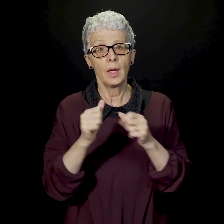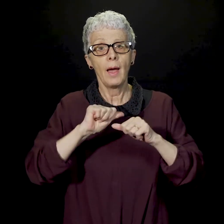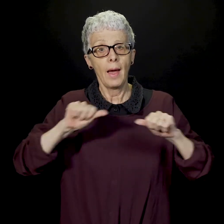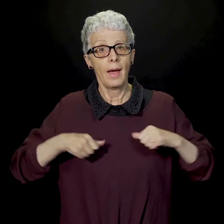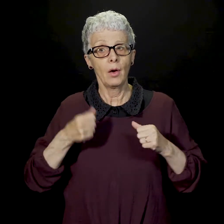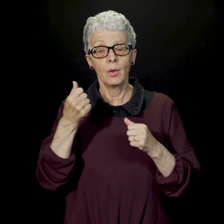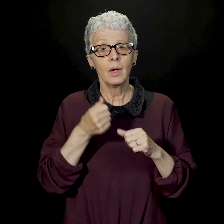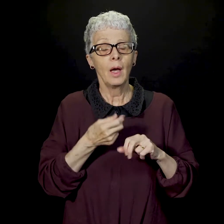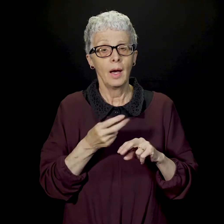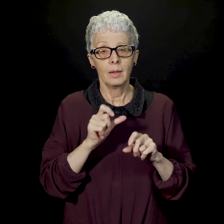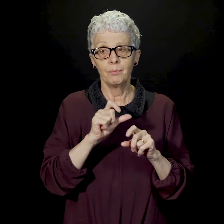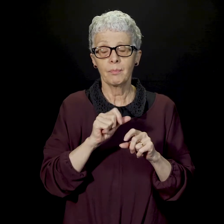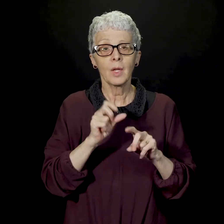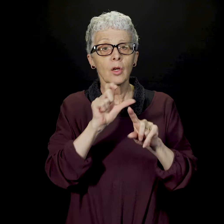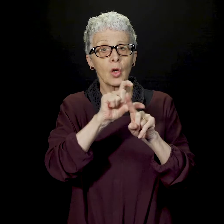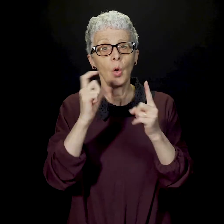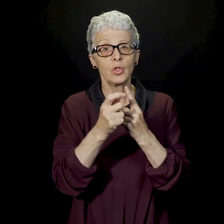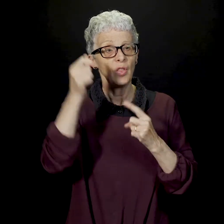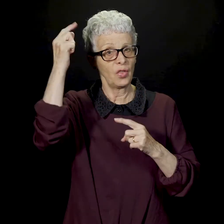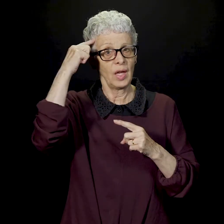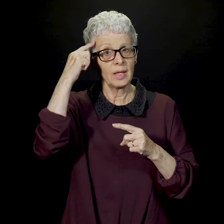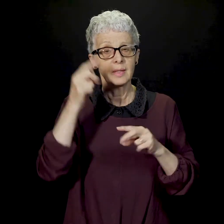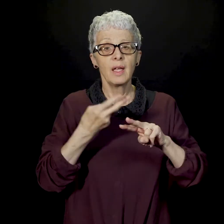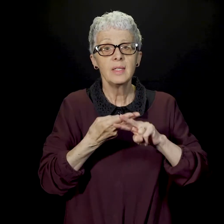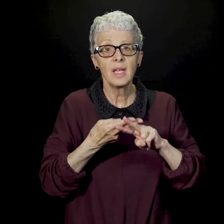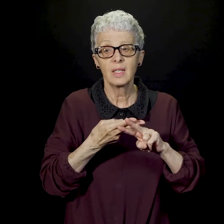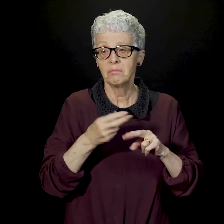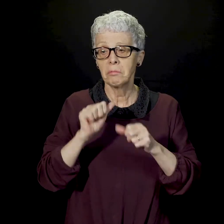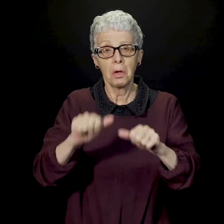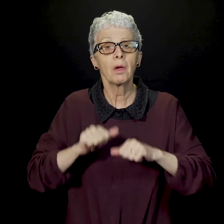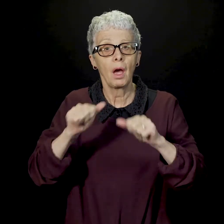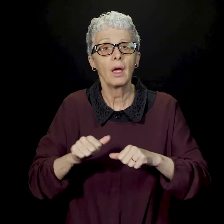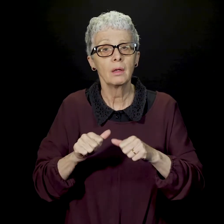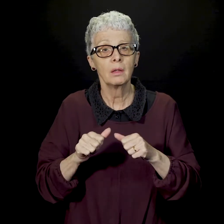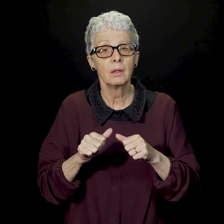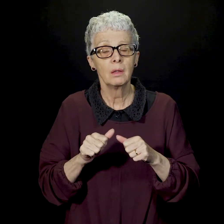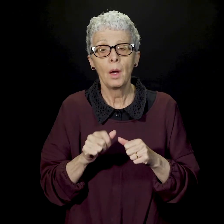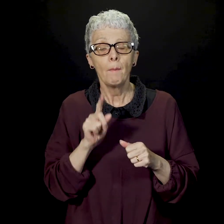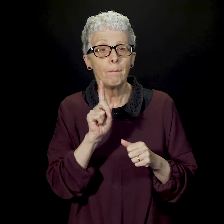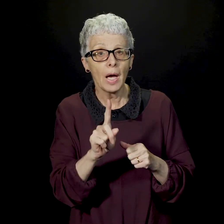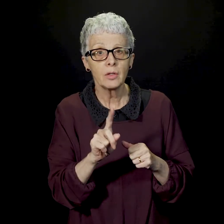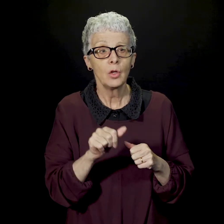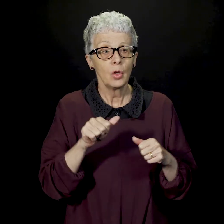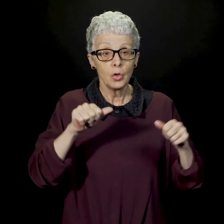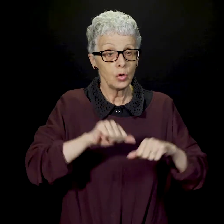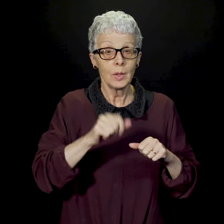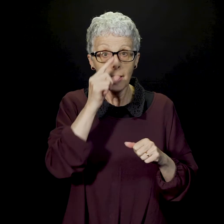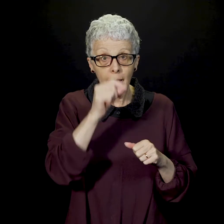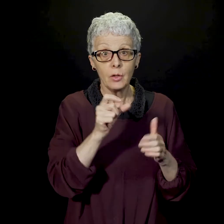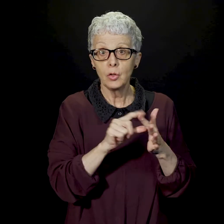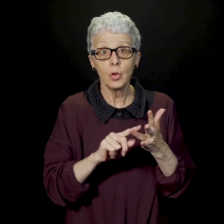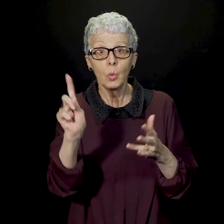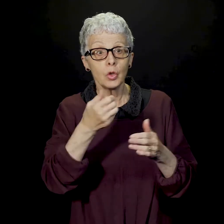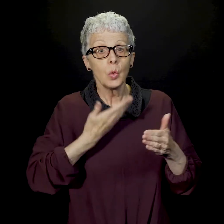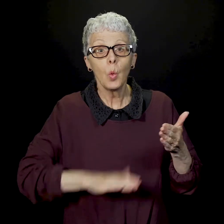view of sex would be to say, you can do whatever you want as long as you don't hurt someone. You can do whatever you want as long as you don't hurt